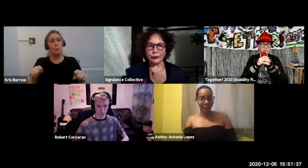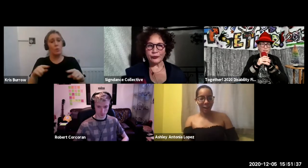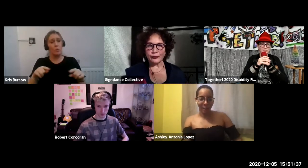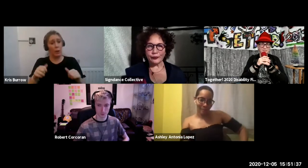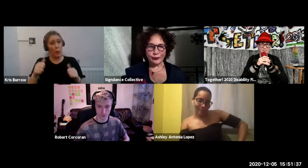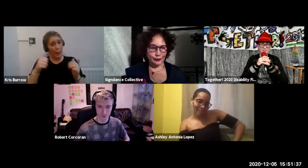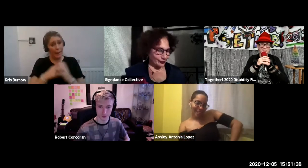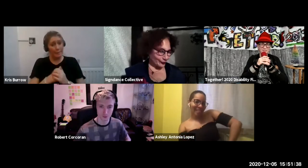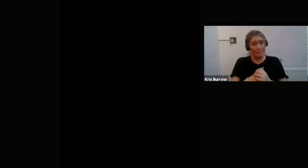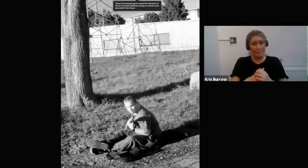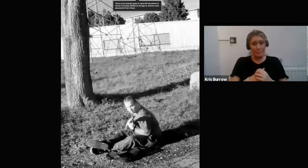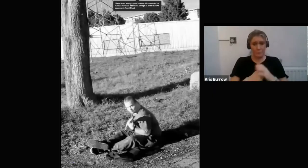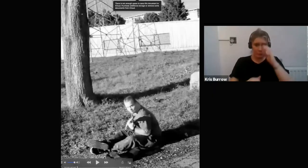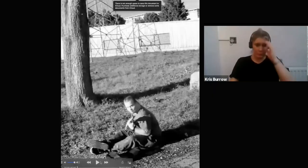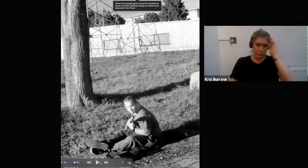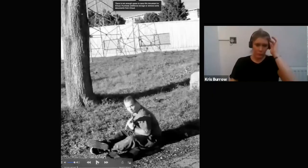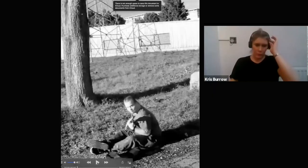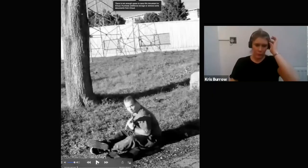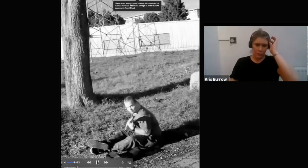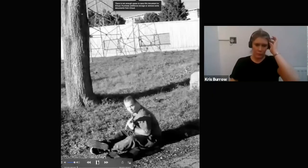this video, Rob.